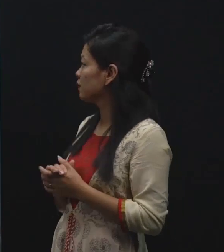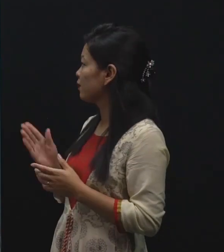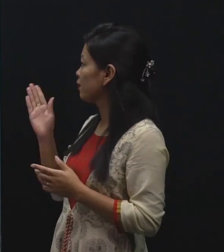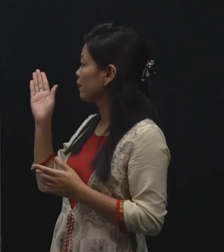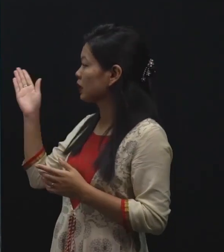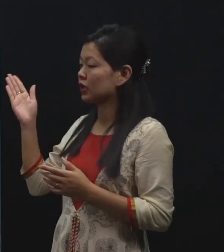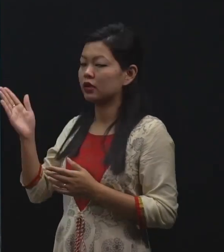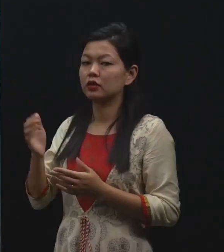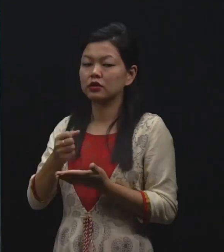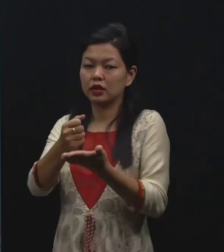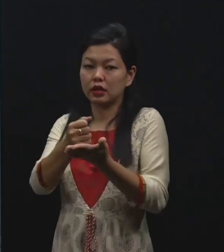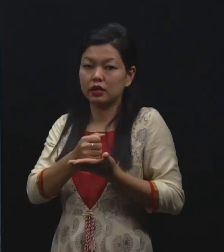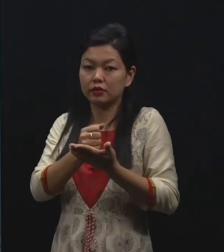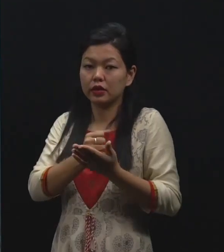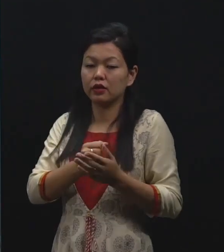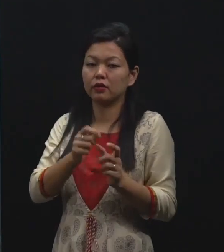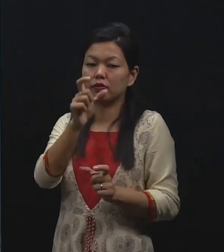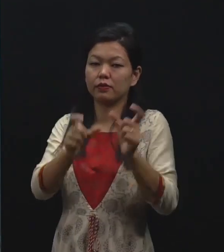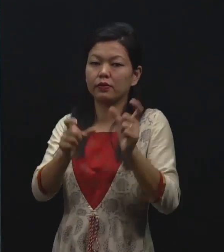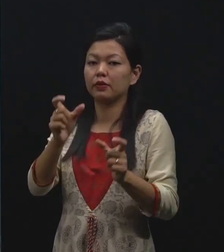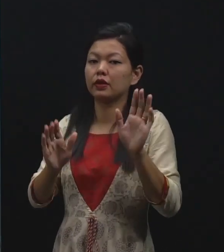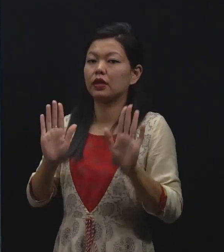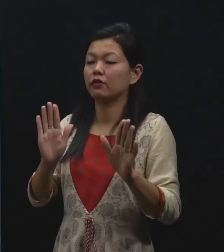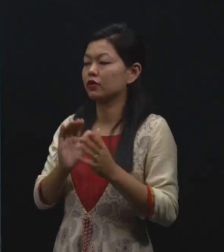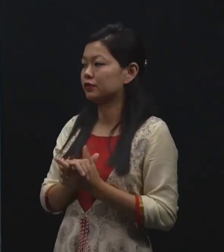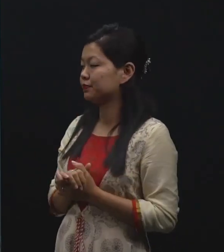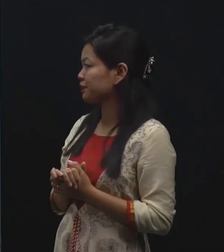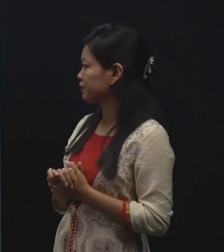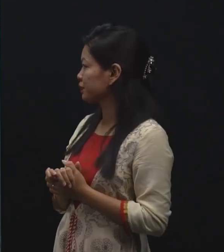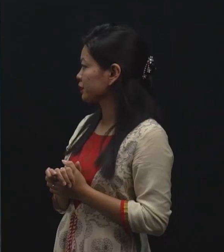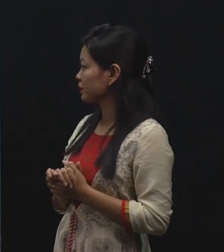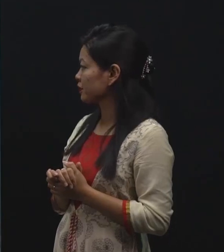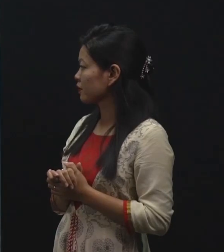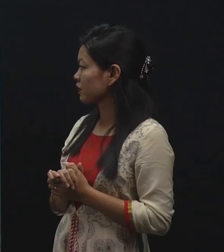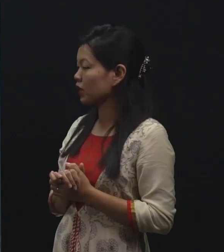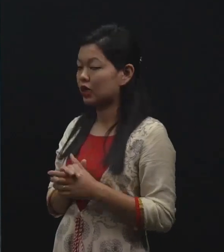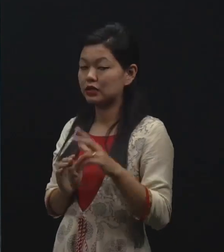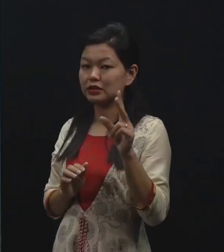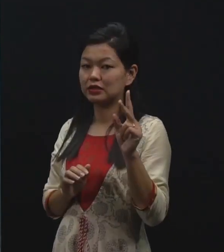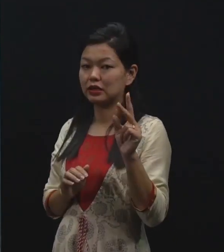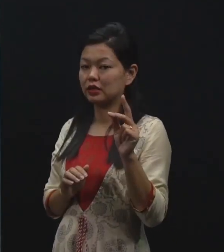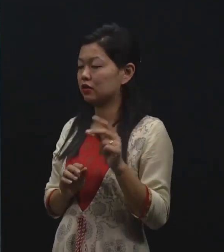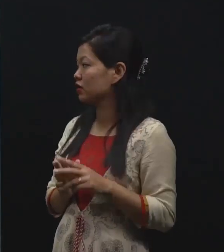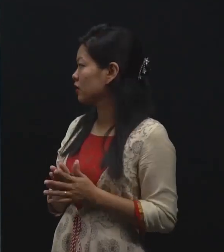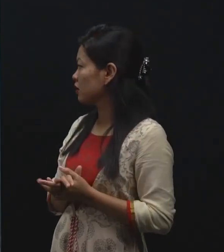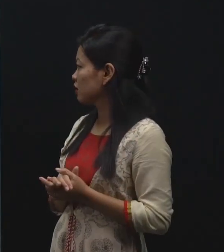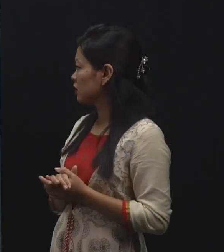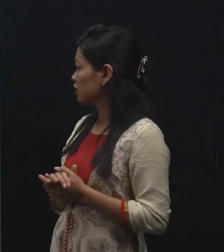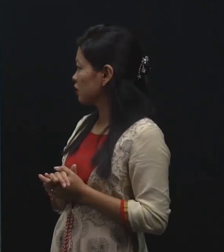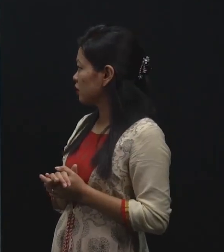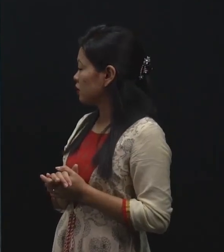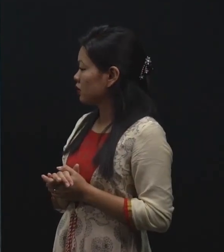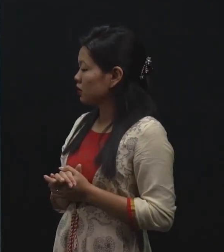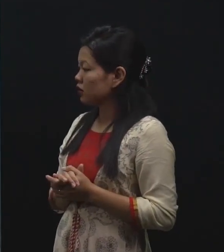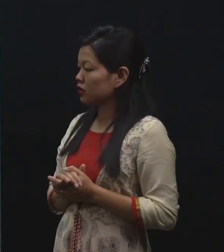the laws, okay, that are being given by the parliament. All right, and in the second part, okay, in the second part what